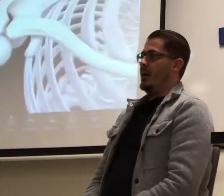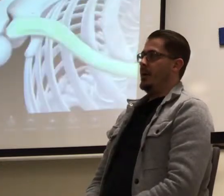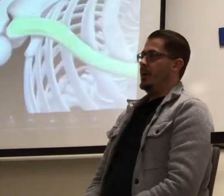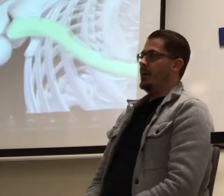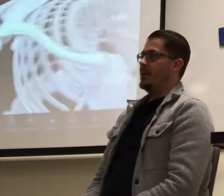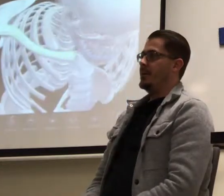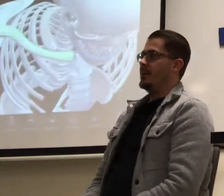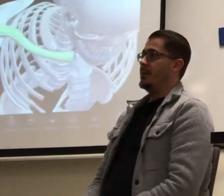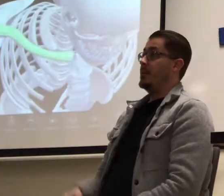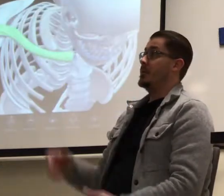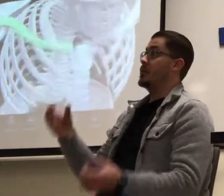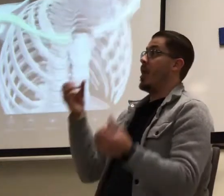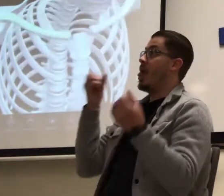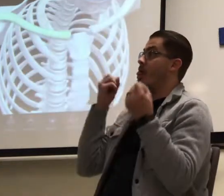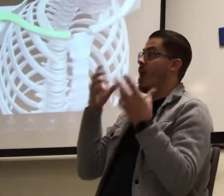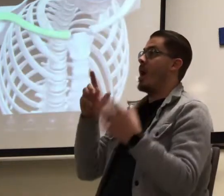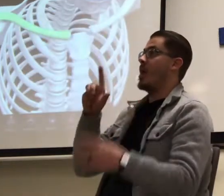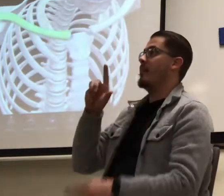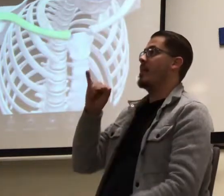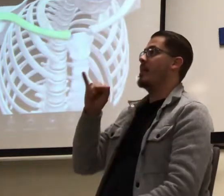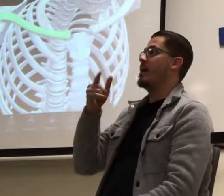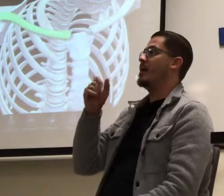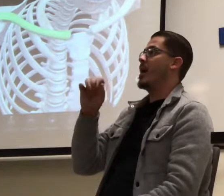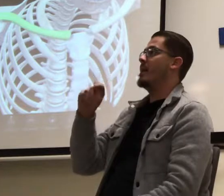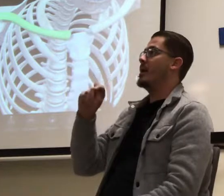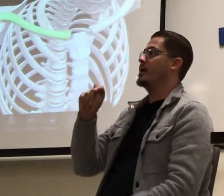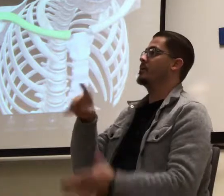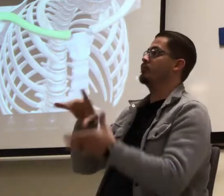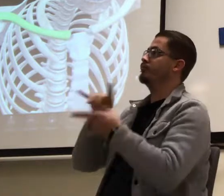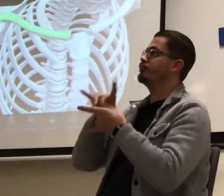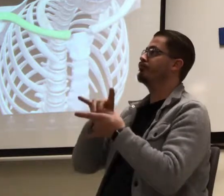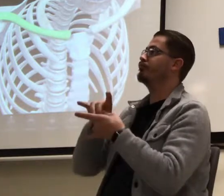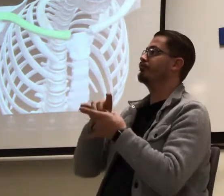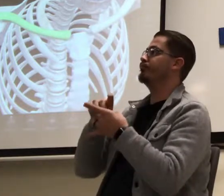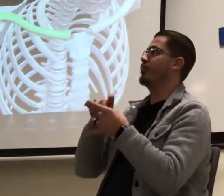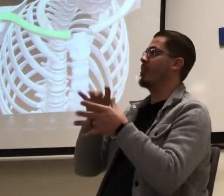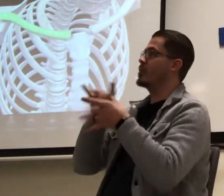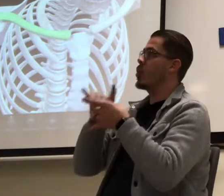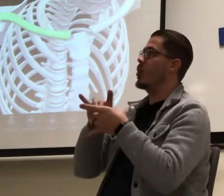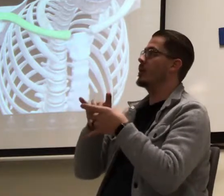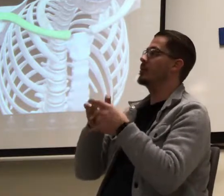There's a lot of ligaments holding these joints together.